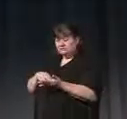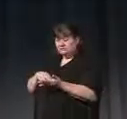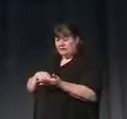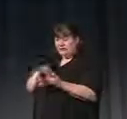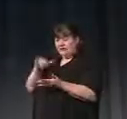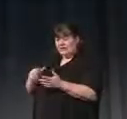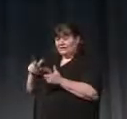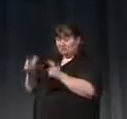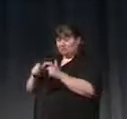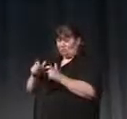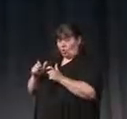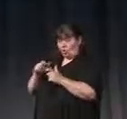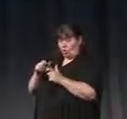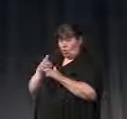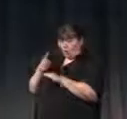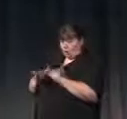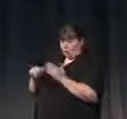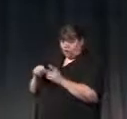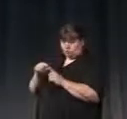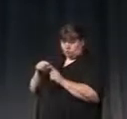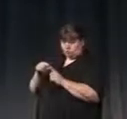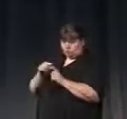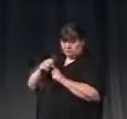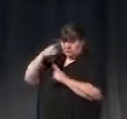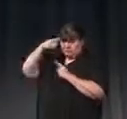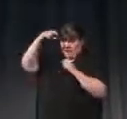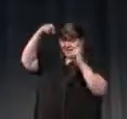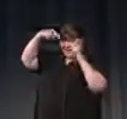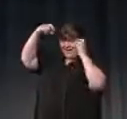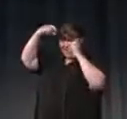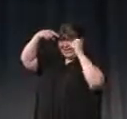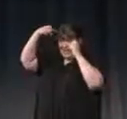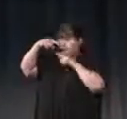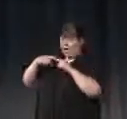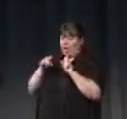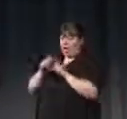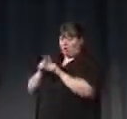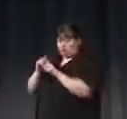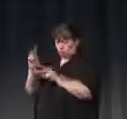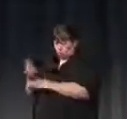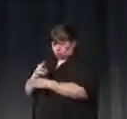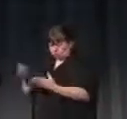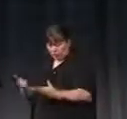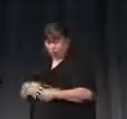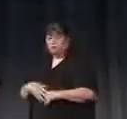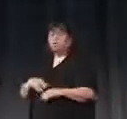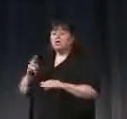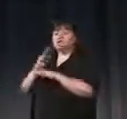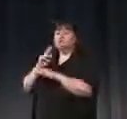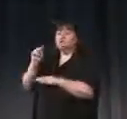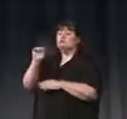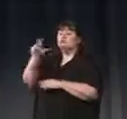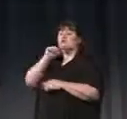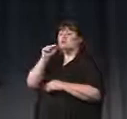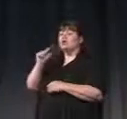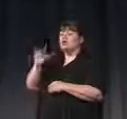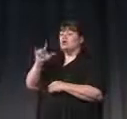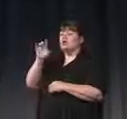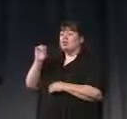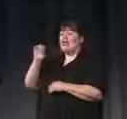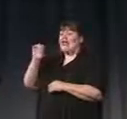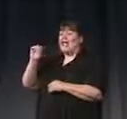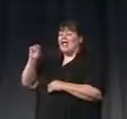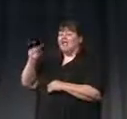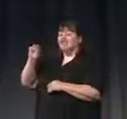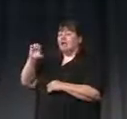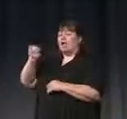control over the use of the term signal in the biological fields, but it's also moved there. Using the very imprecise tool of Google Ngram Viewer, it seems